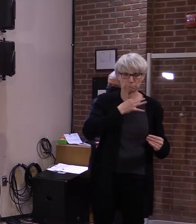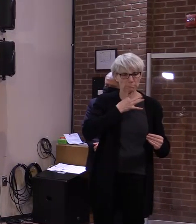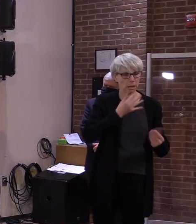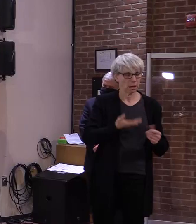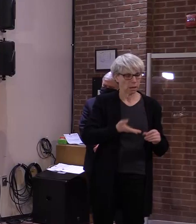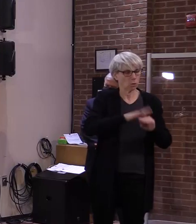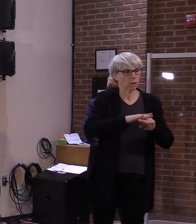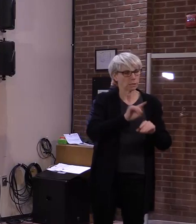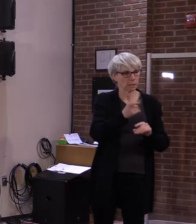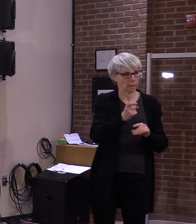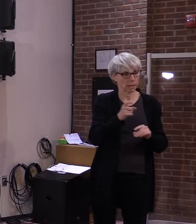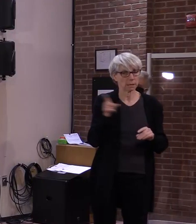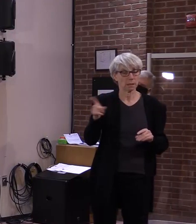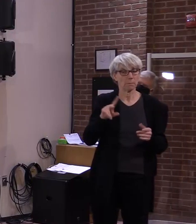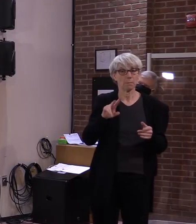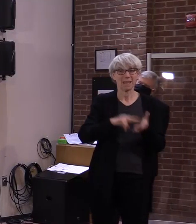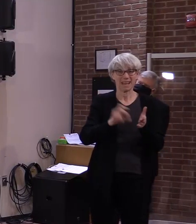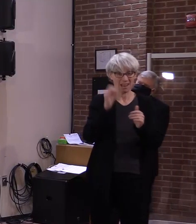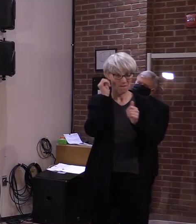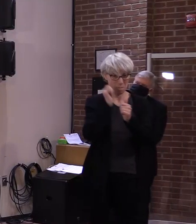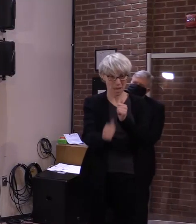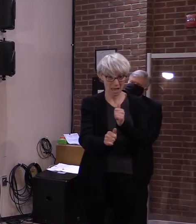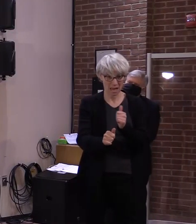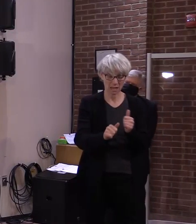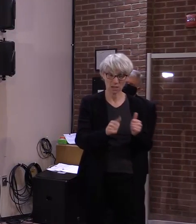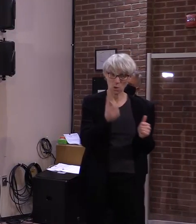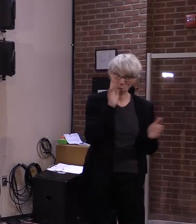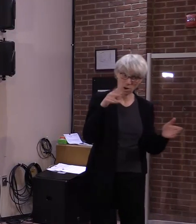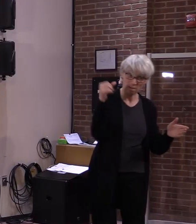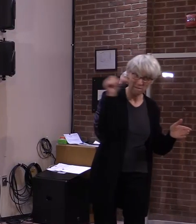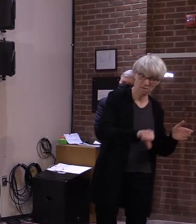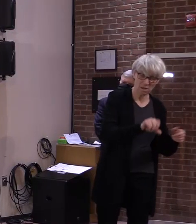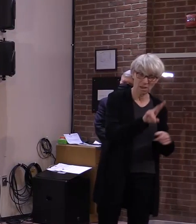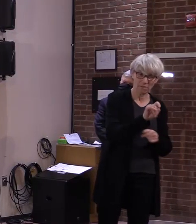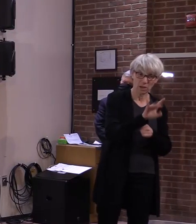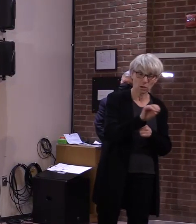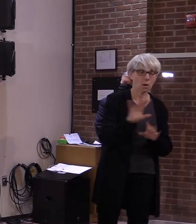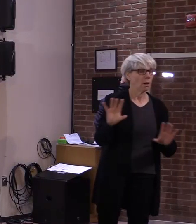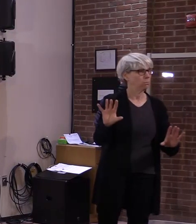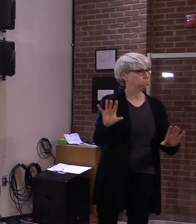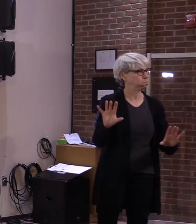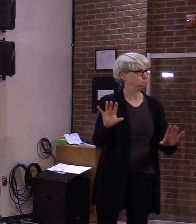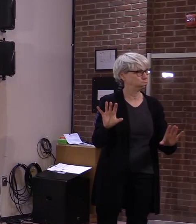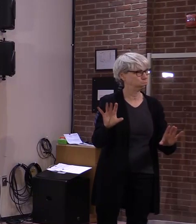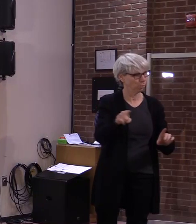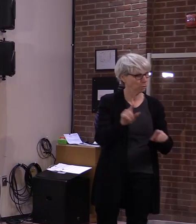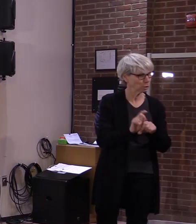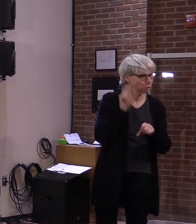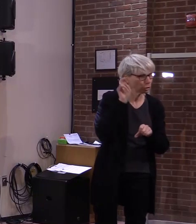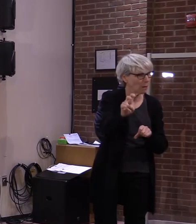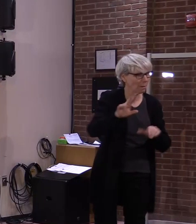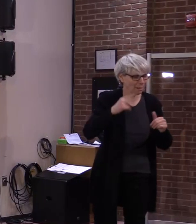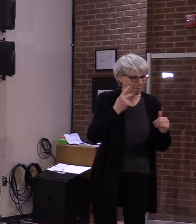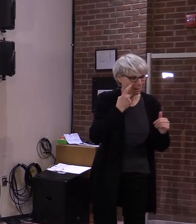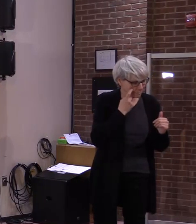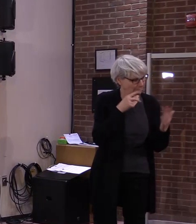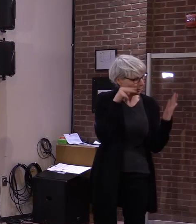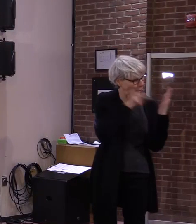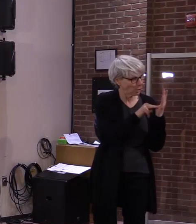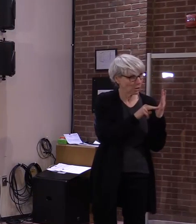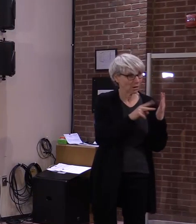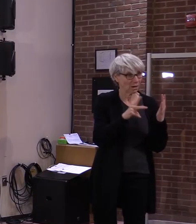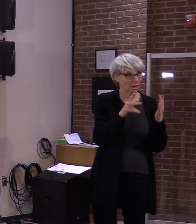form, would you veto this bill? Oh, that's way too soon. I haven't even looked at it myself. Is it